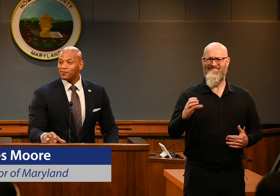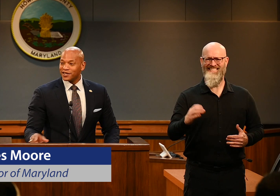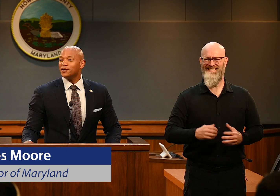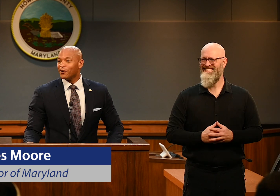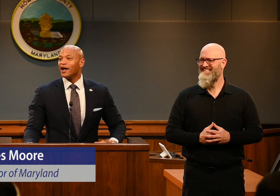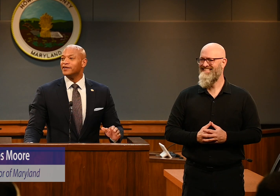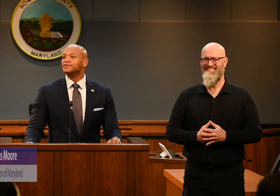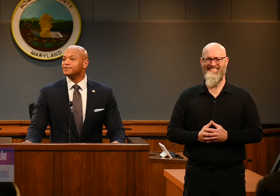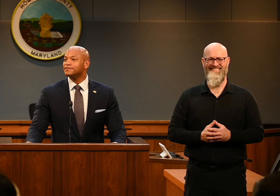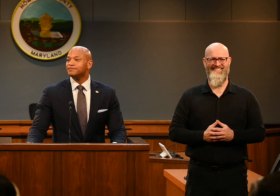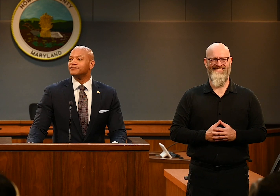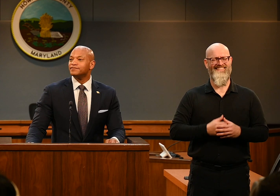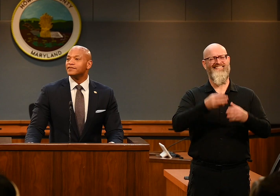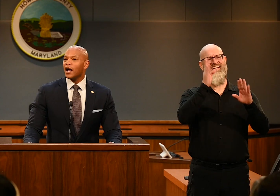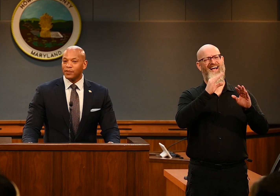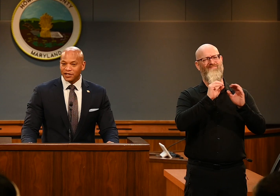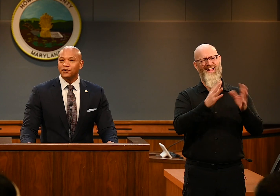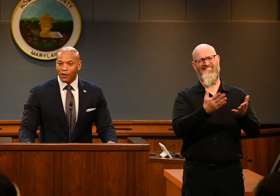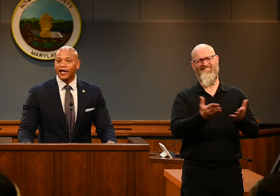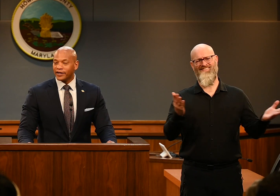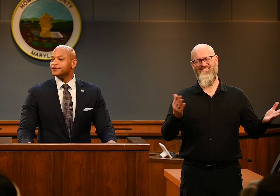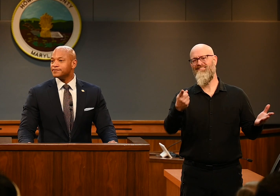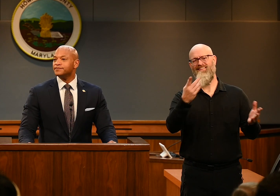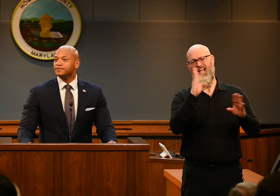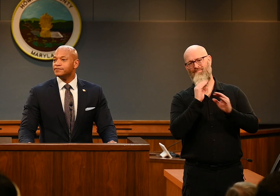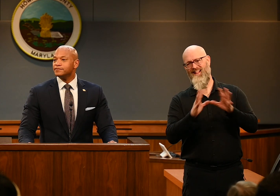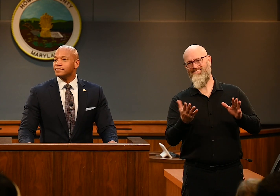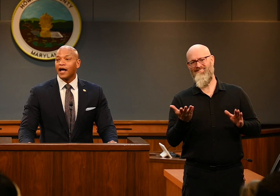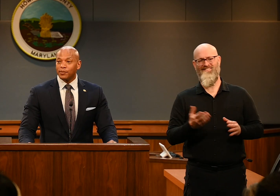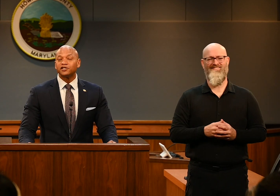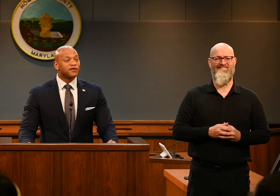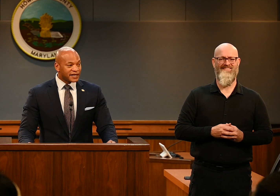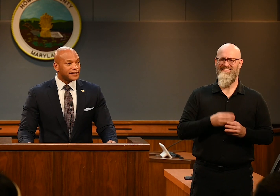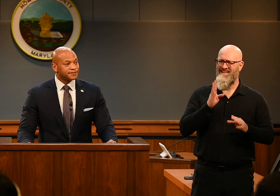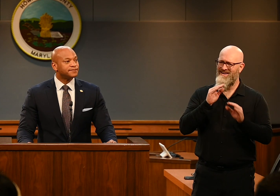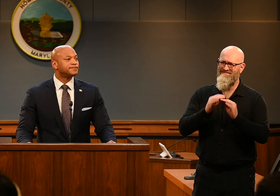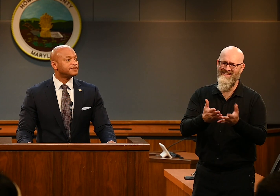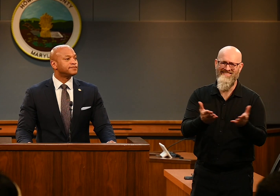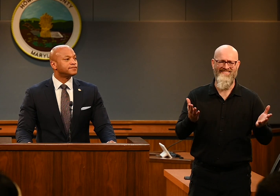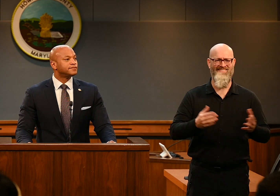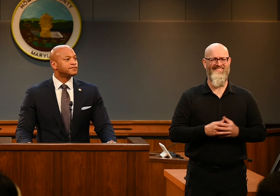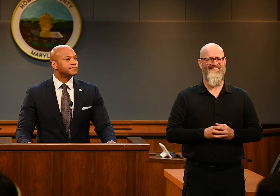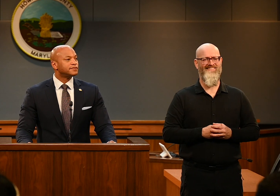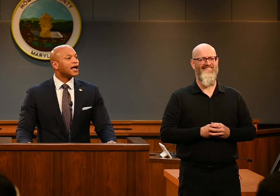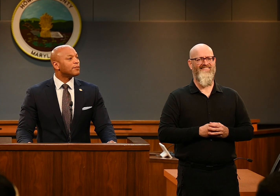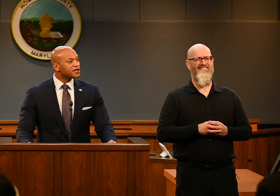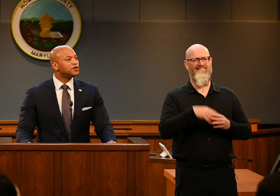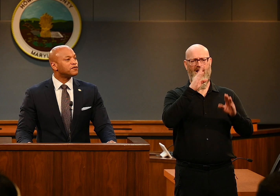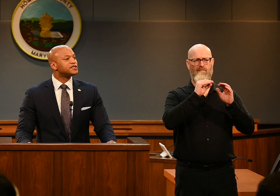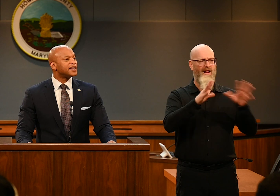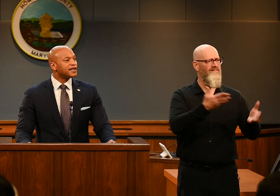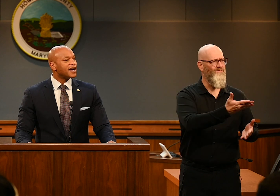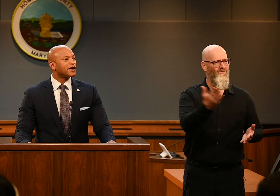And God bless you, Howard County. God bless you. God bless you, Howard County. God bless you. God bless you for leading. Yes. God